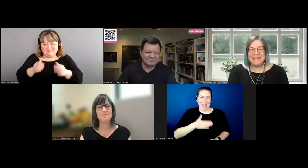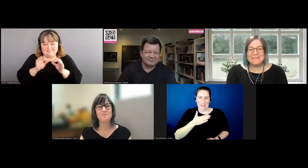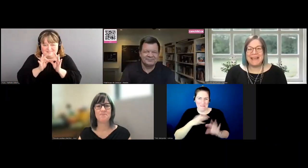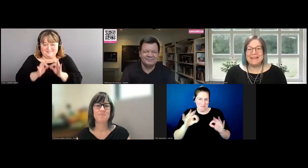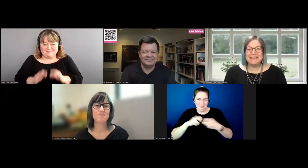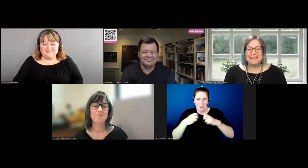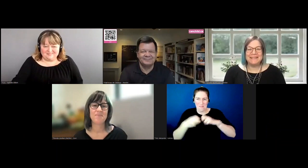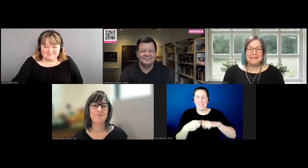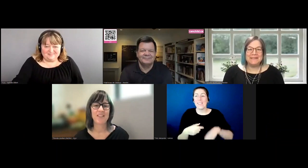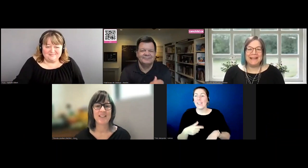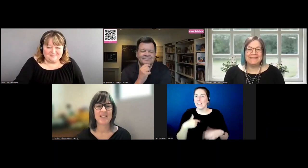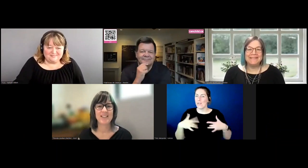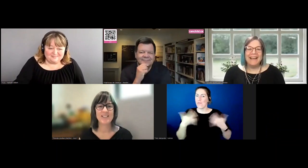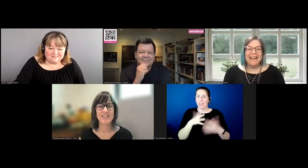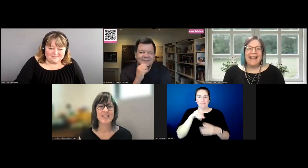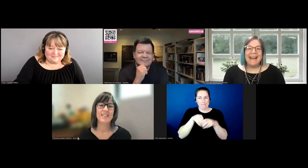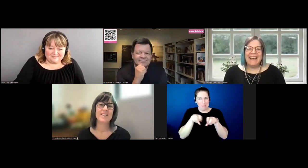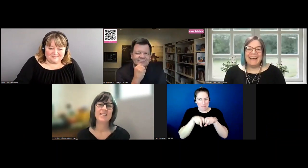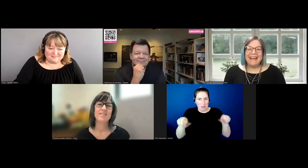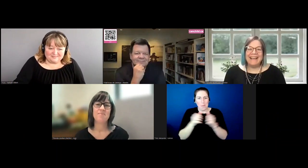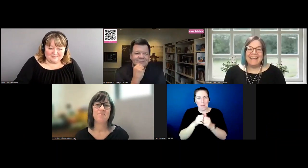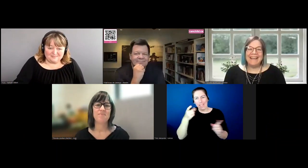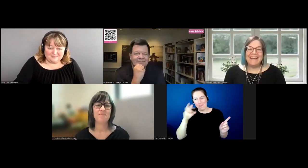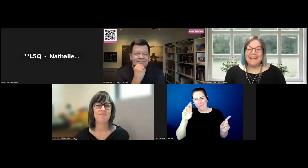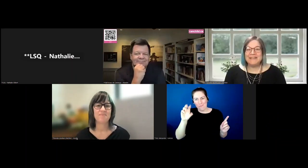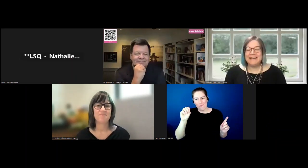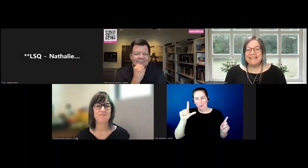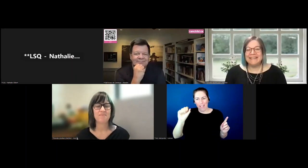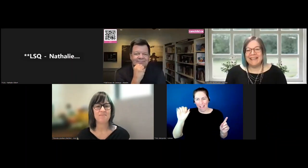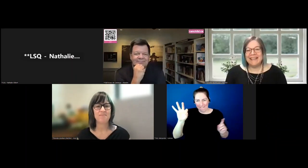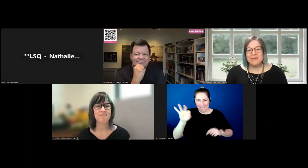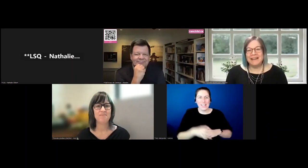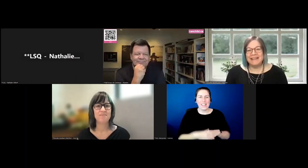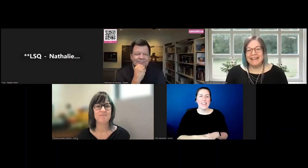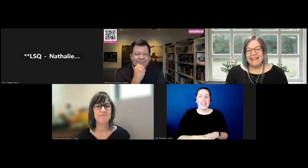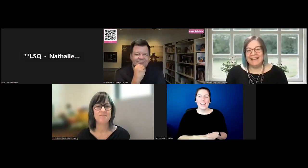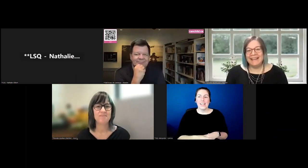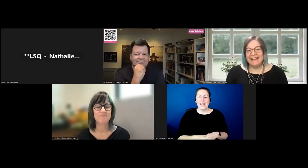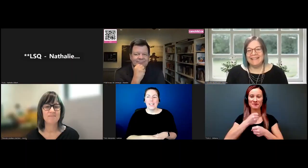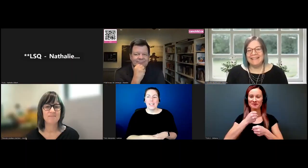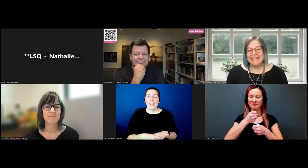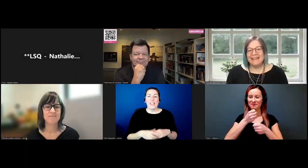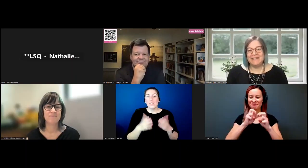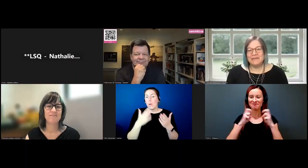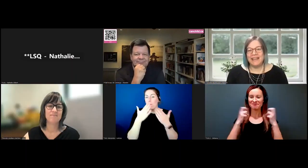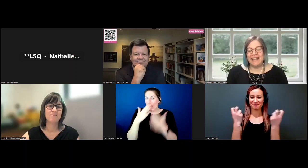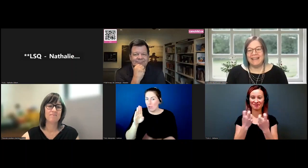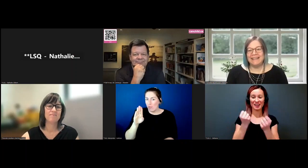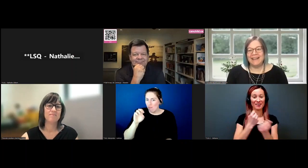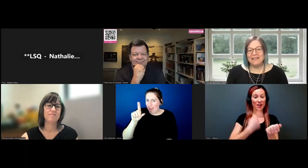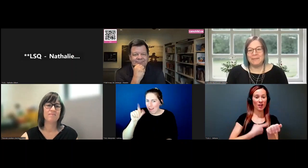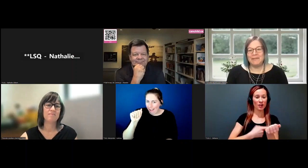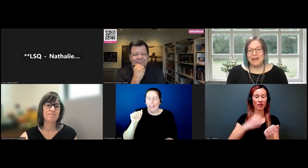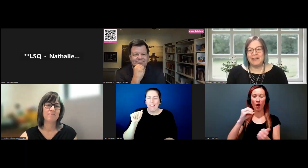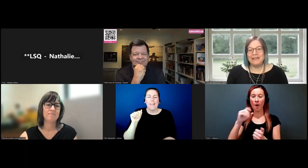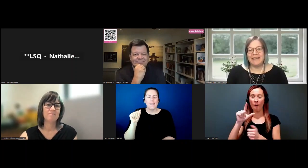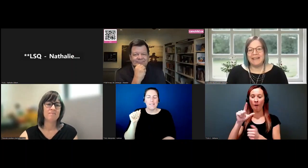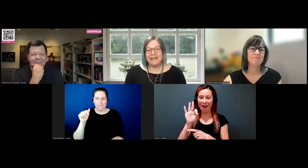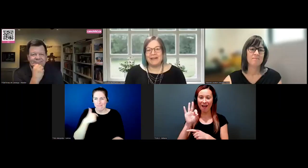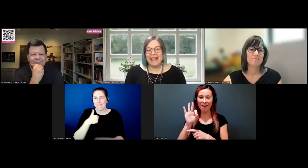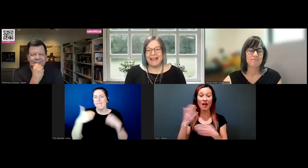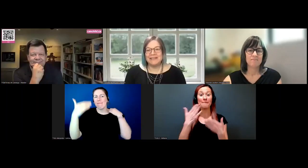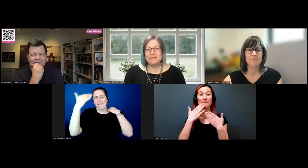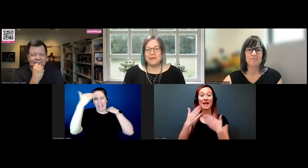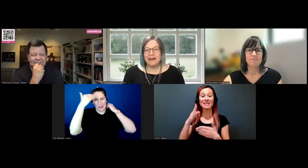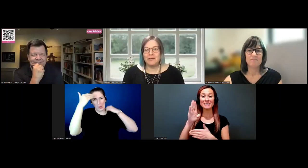be on this panel with Dr. Olaf. And I'd also like to thank you, Brenda. And I know that on top of all the